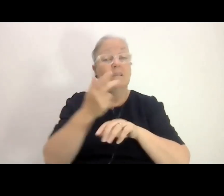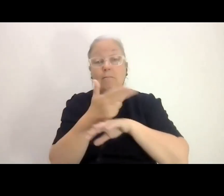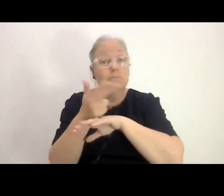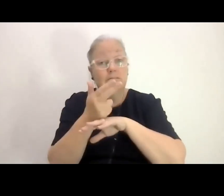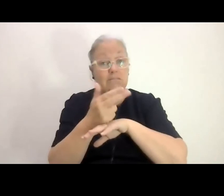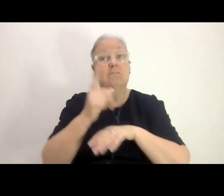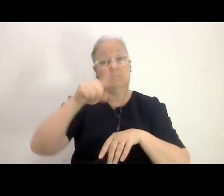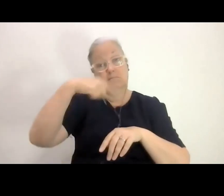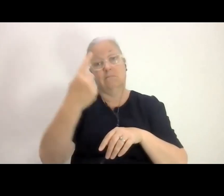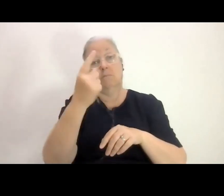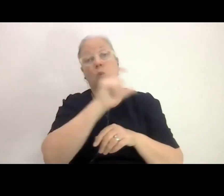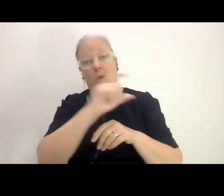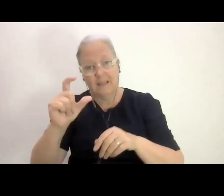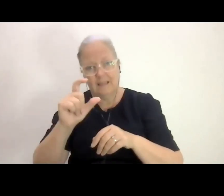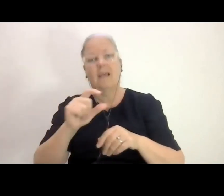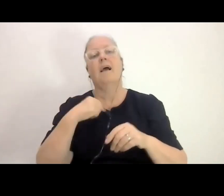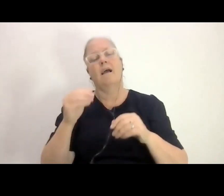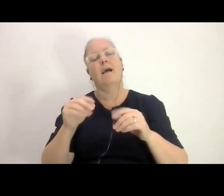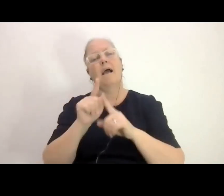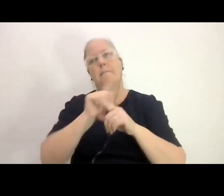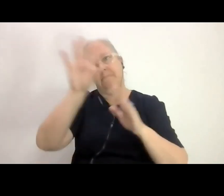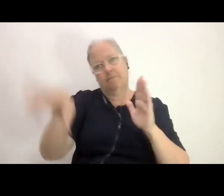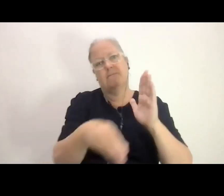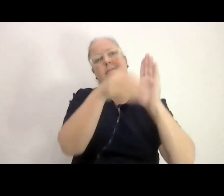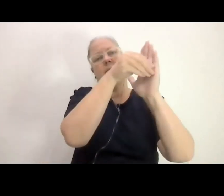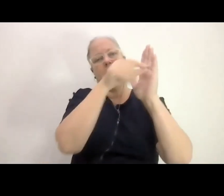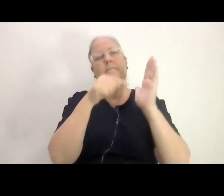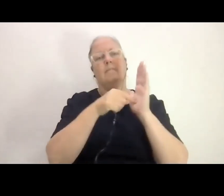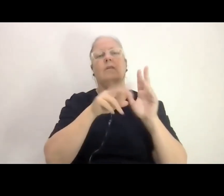our website. Let me just drop it in here.